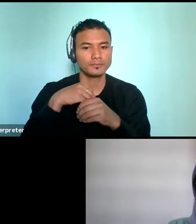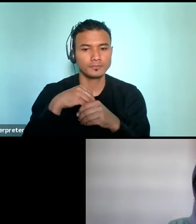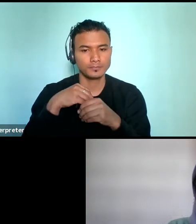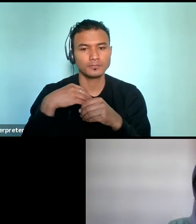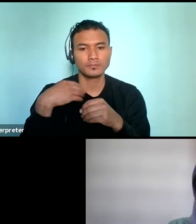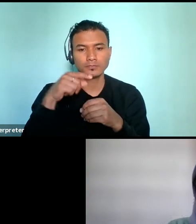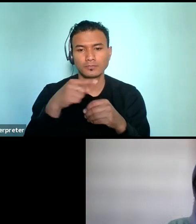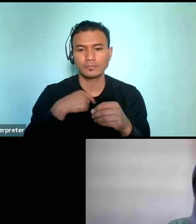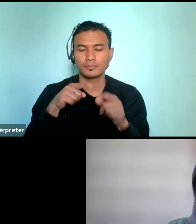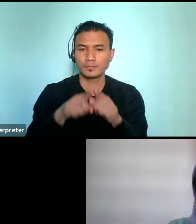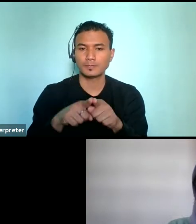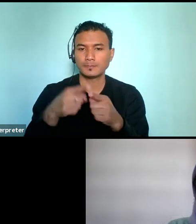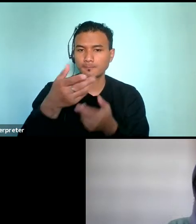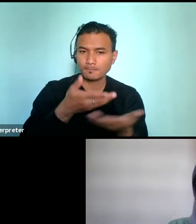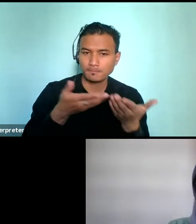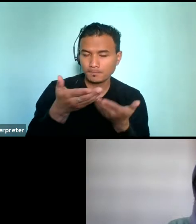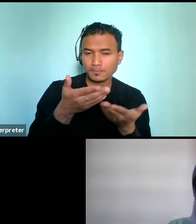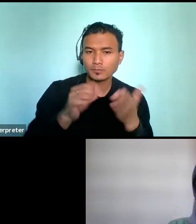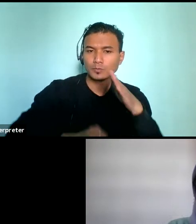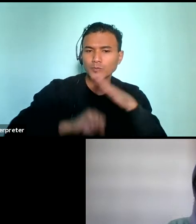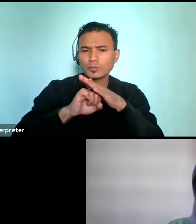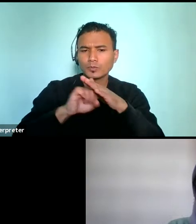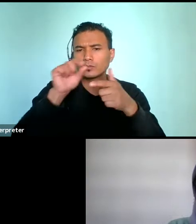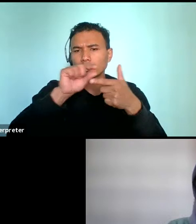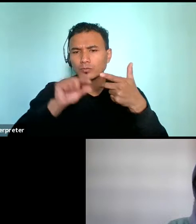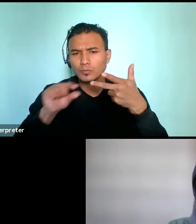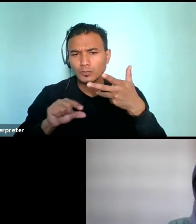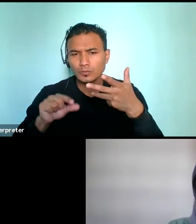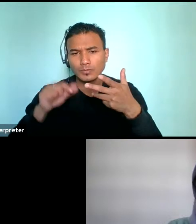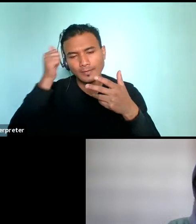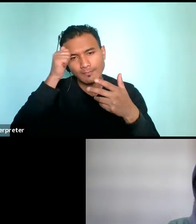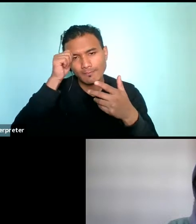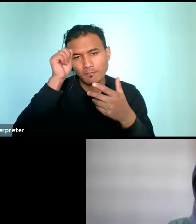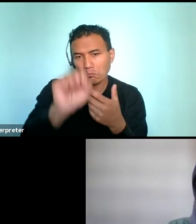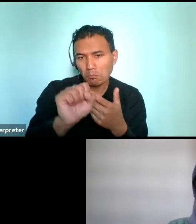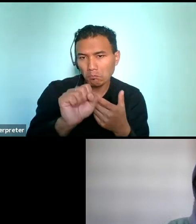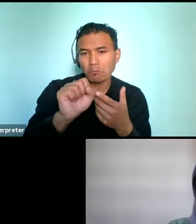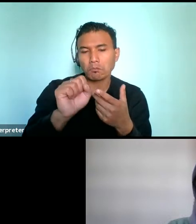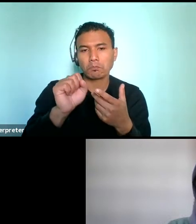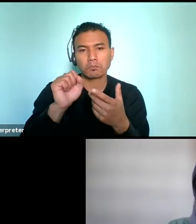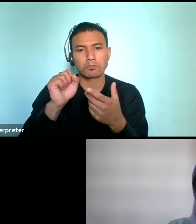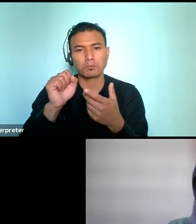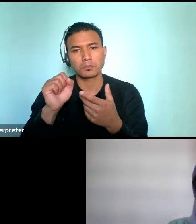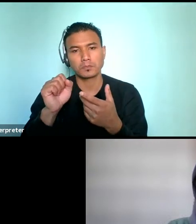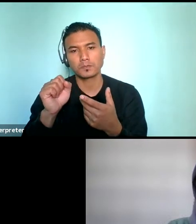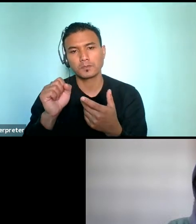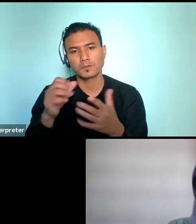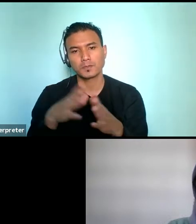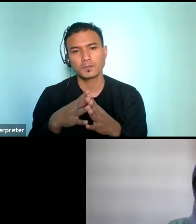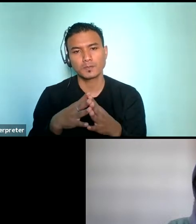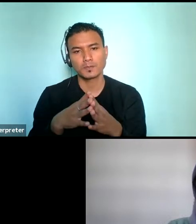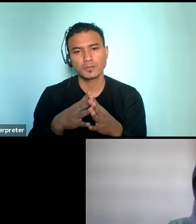share with us what are the key elements of this, of her experience, and what are her